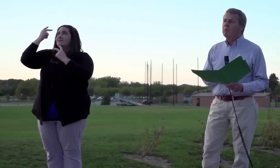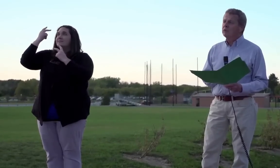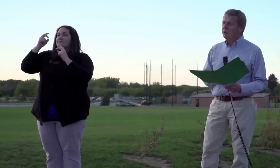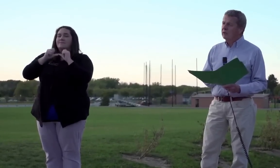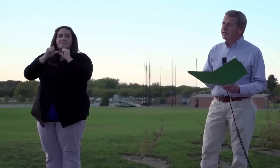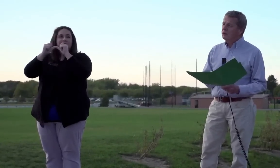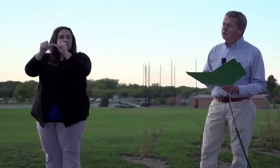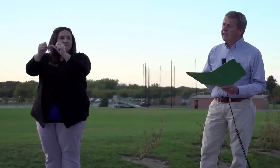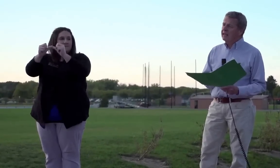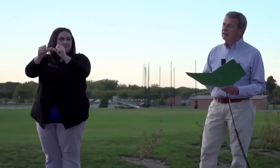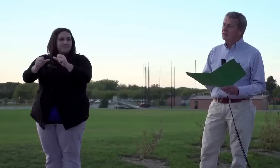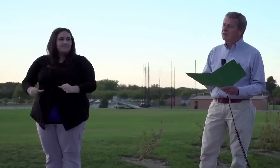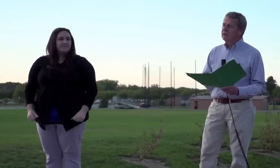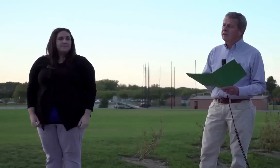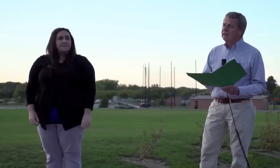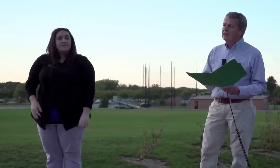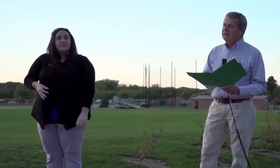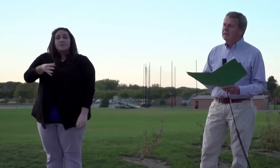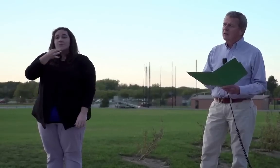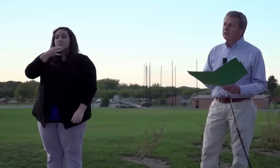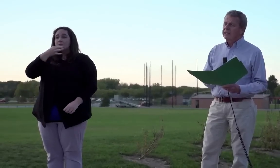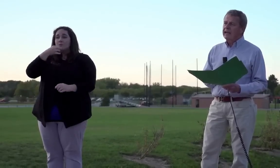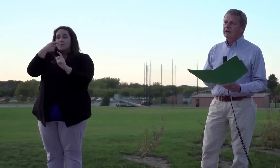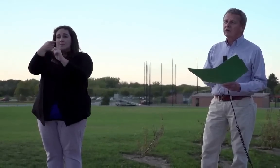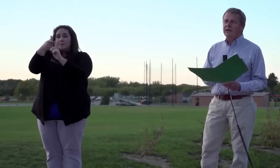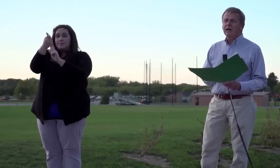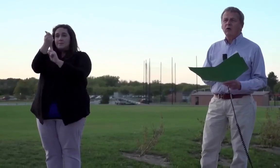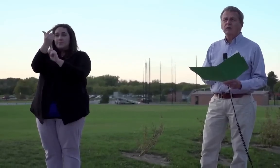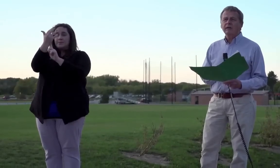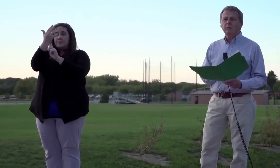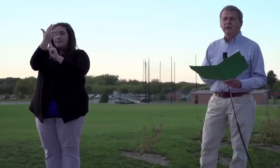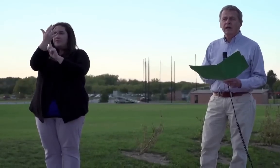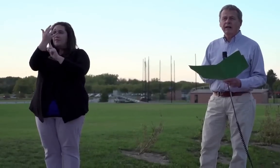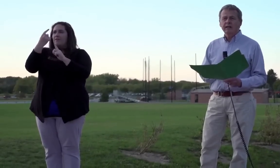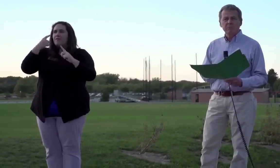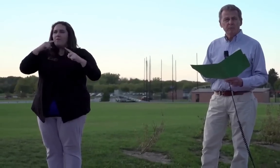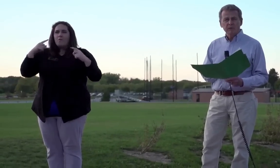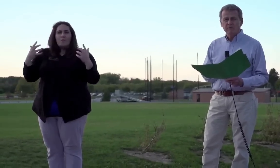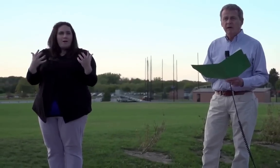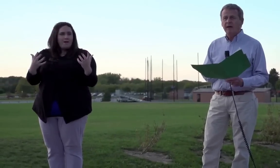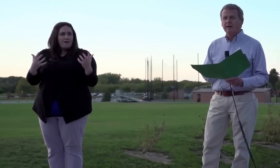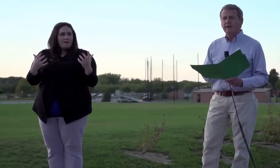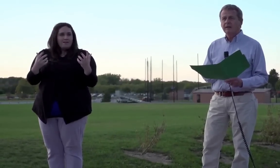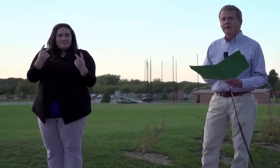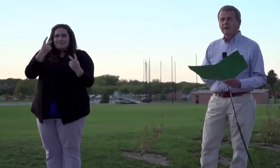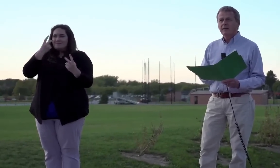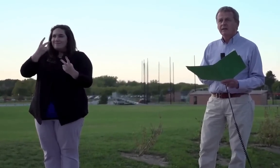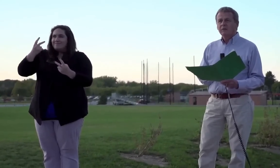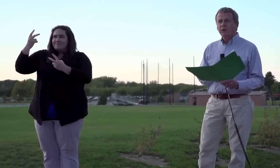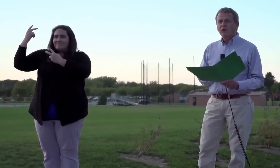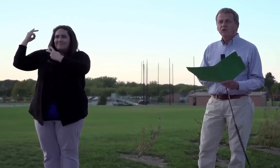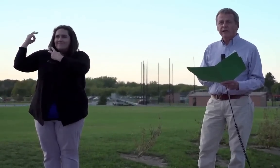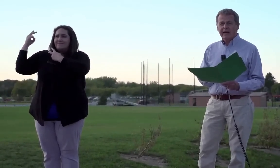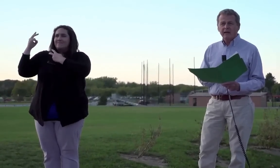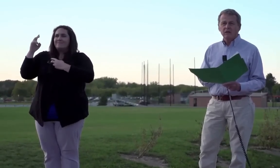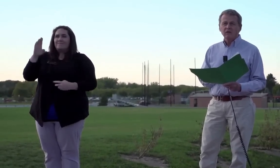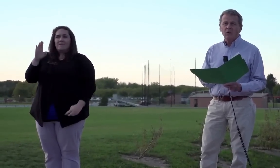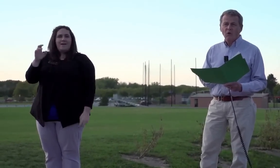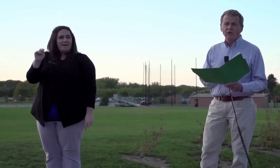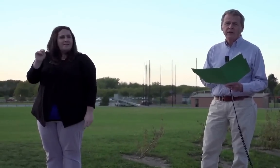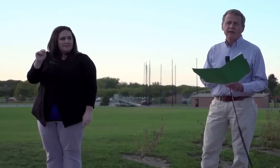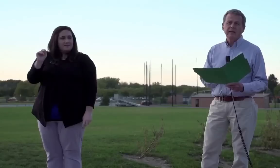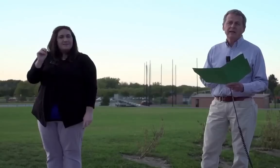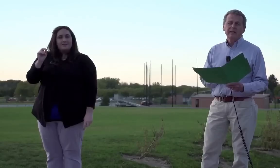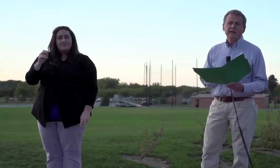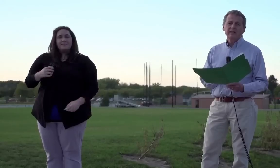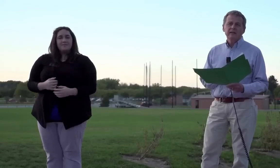those are candles not only that we light in memory of Ben, but also candles, hopefully,